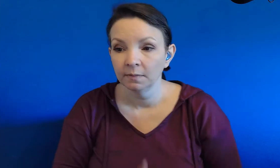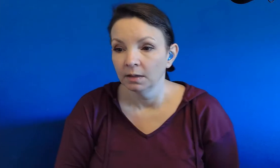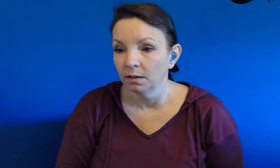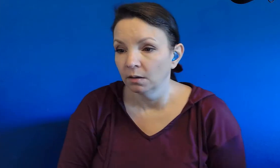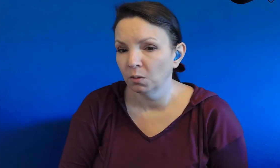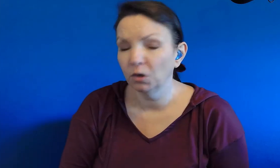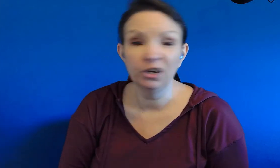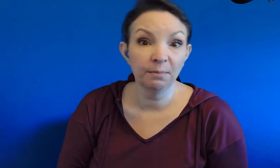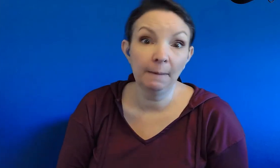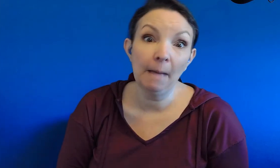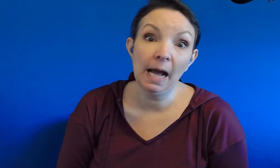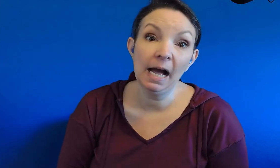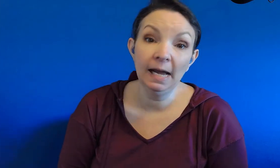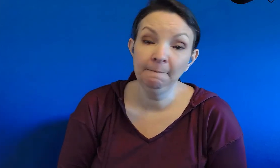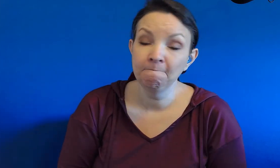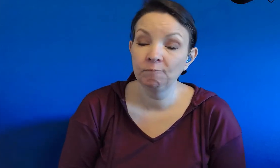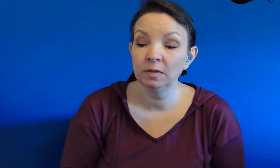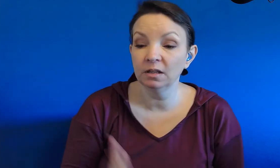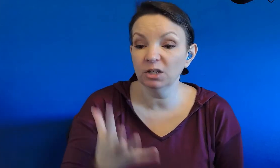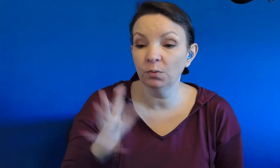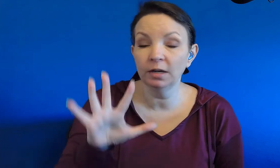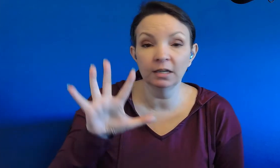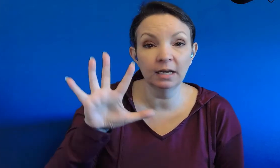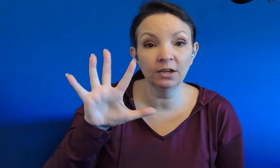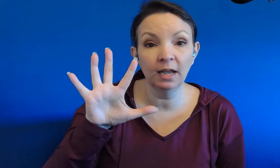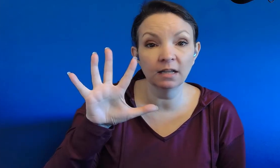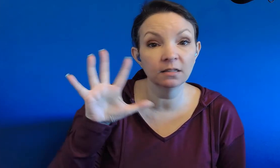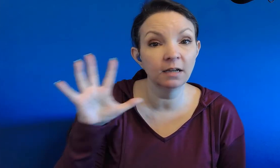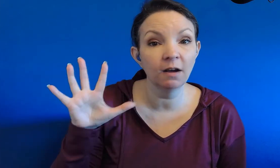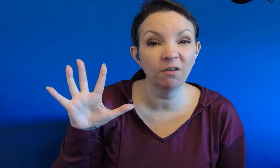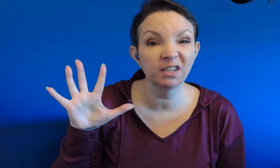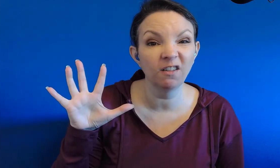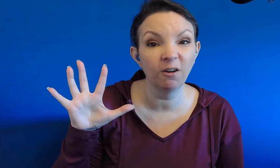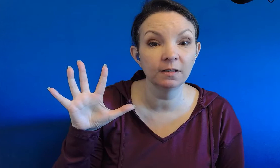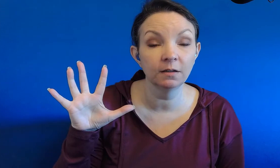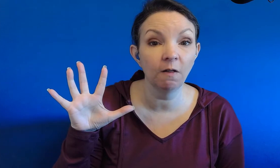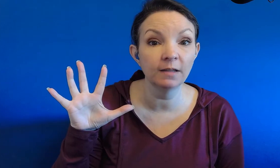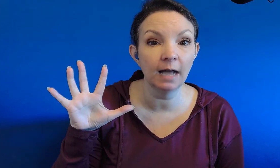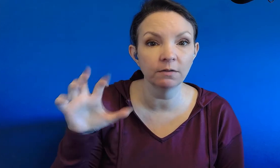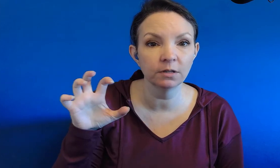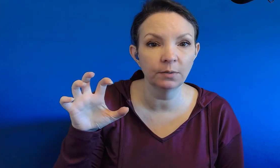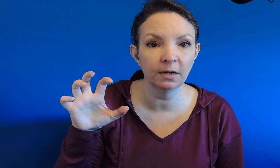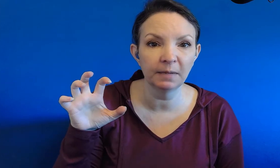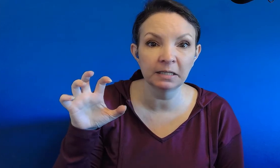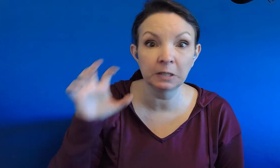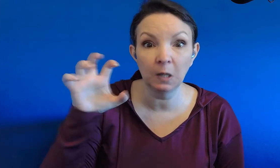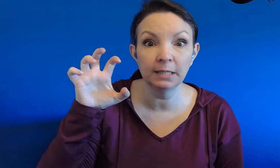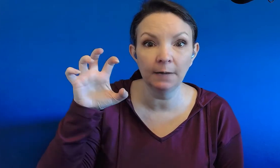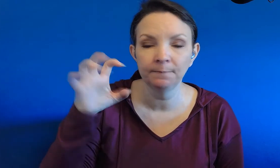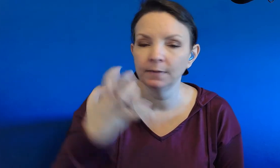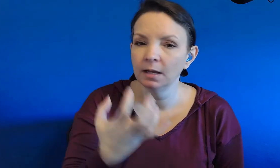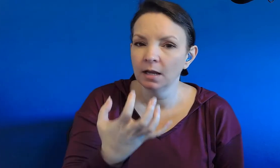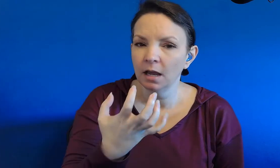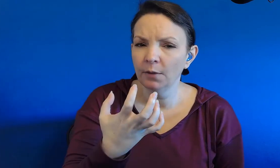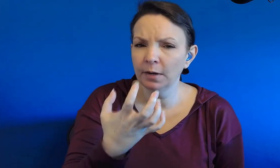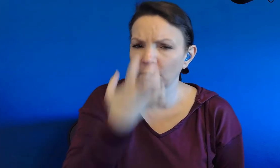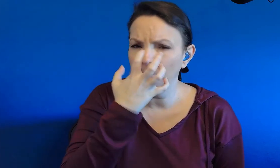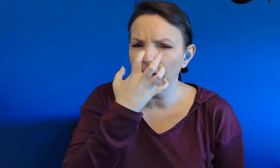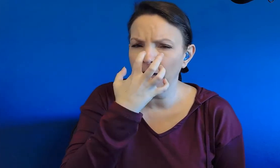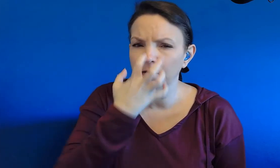Or you can be mad. So this one, you take your hands, and I call this claws out. So we're going to bend it, claws out. And we're going to go mad. And we make the